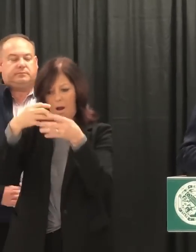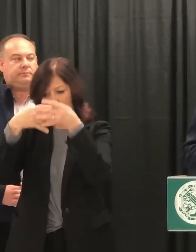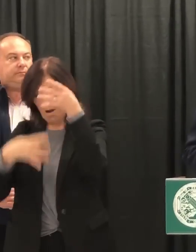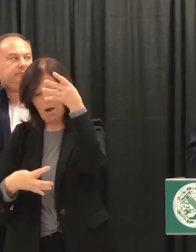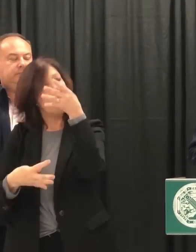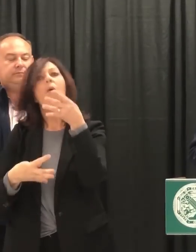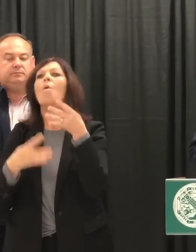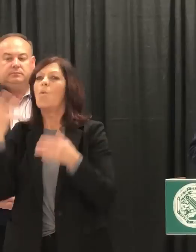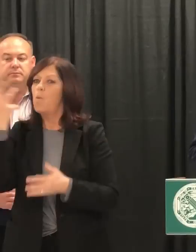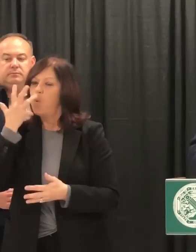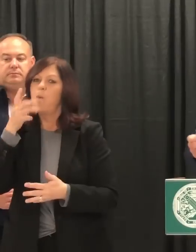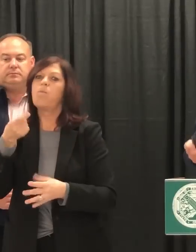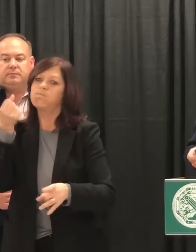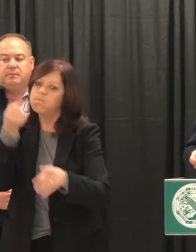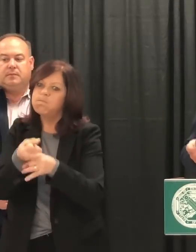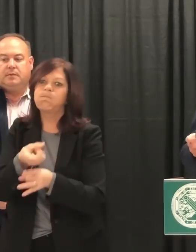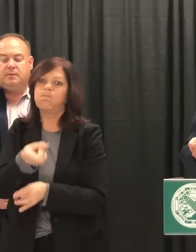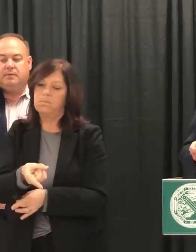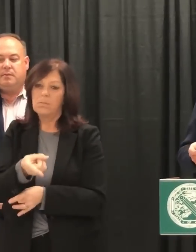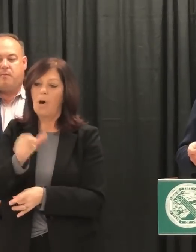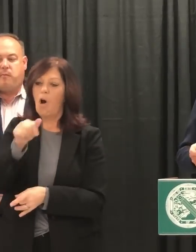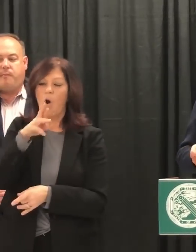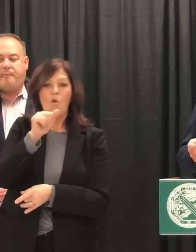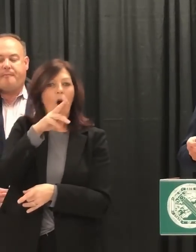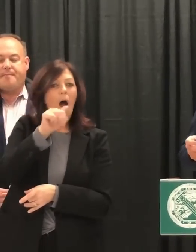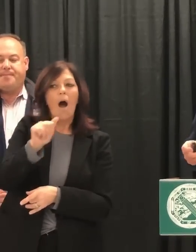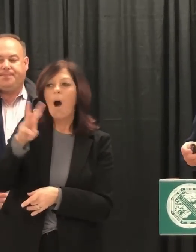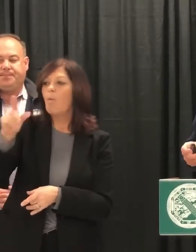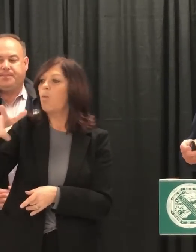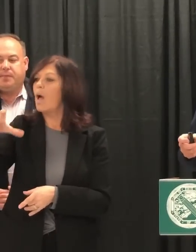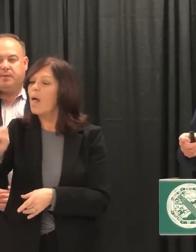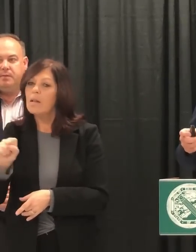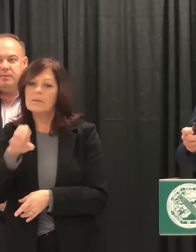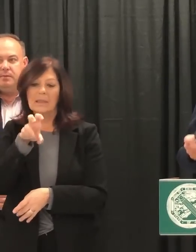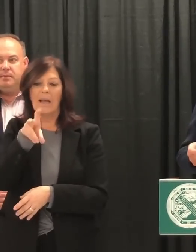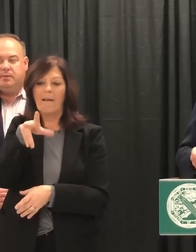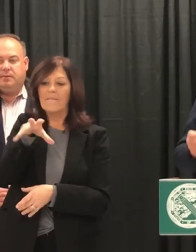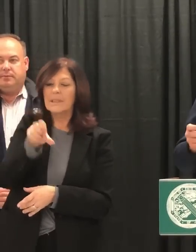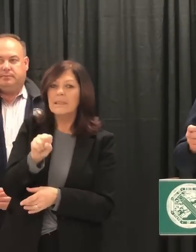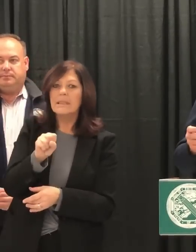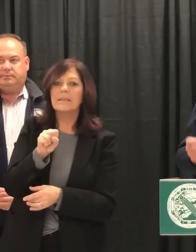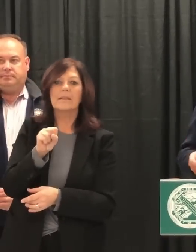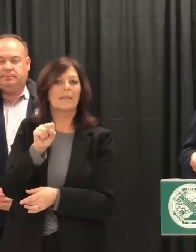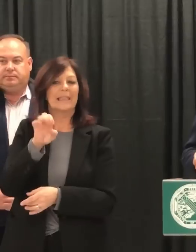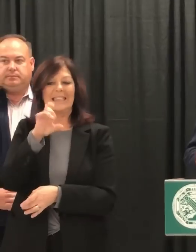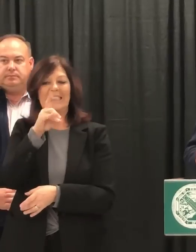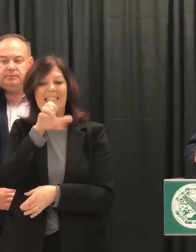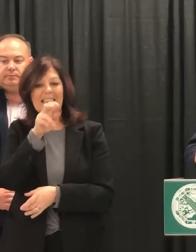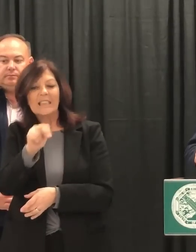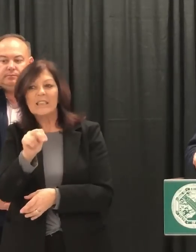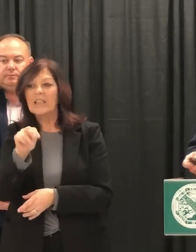zero for this storm. Town of Aurora, town of Wales, town of Evans, town of Eden, town of